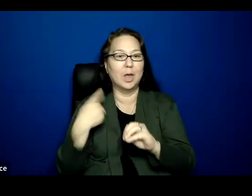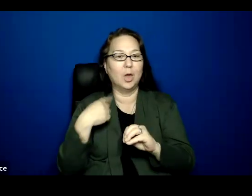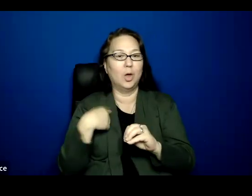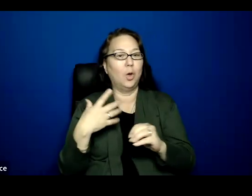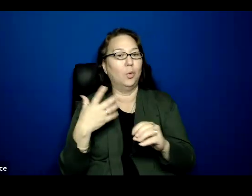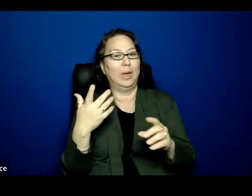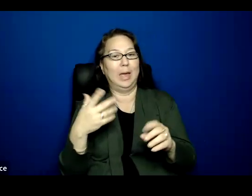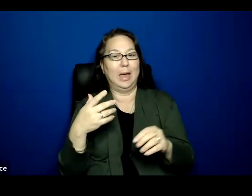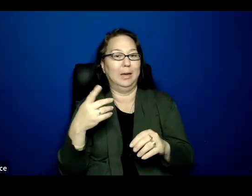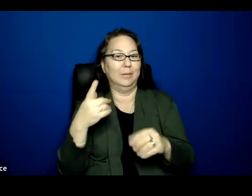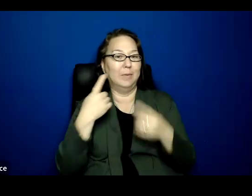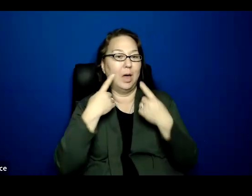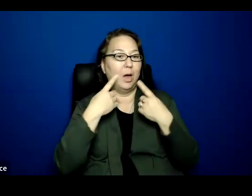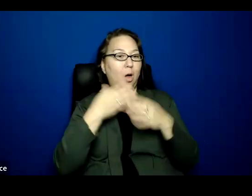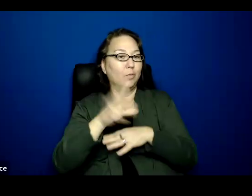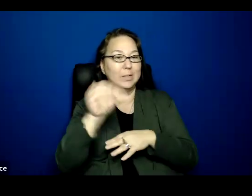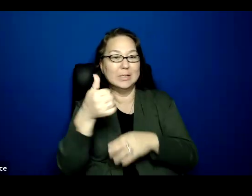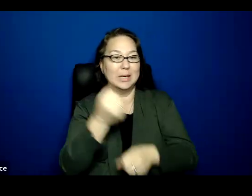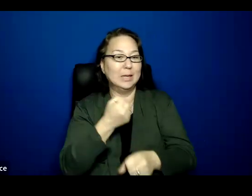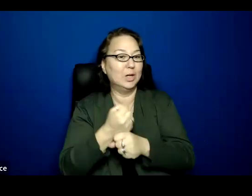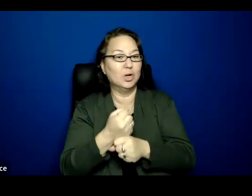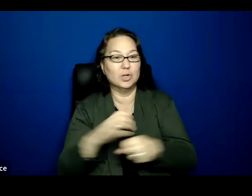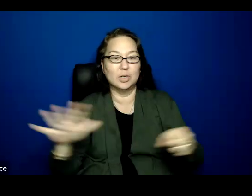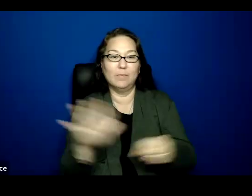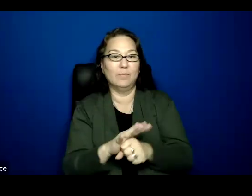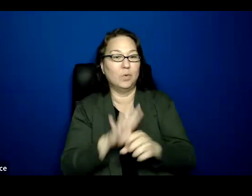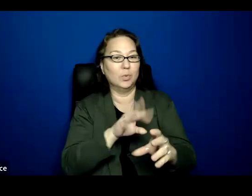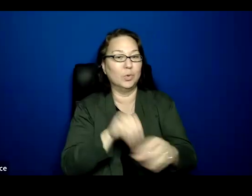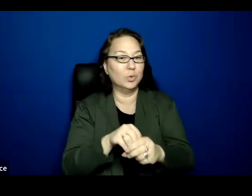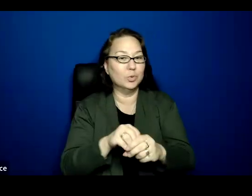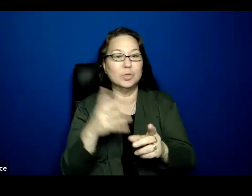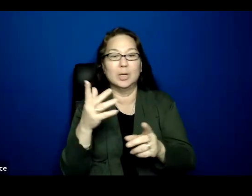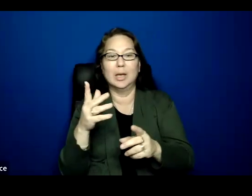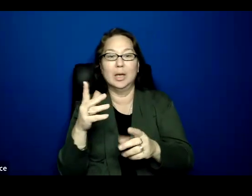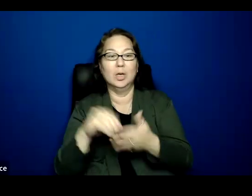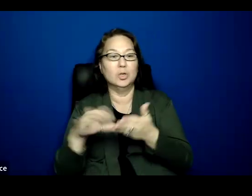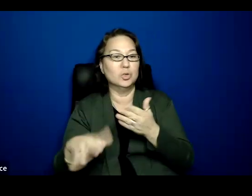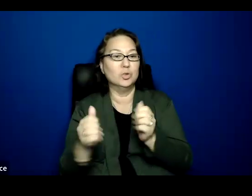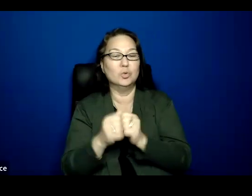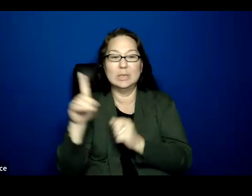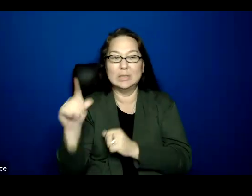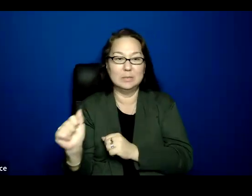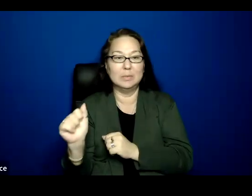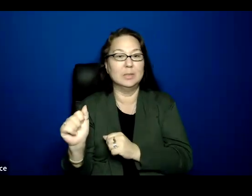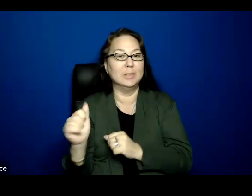and provides students with unique learning opportunities and a safe and loving environment our families love.